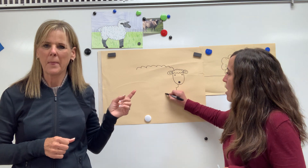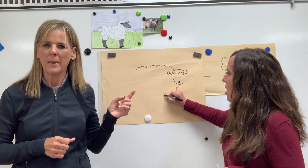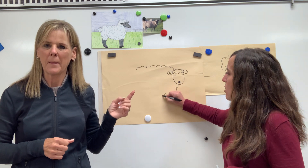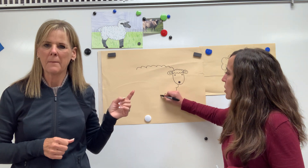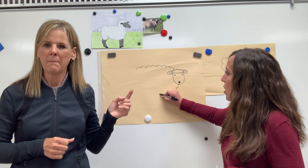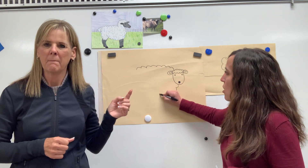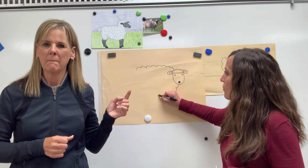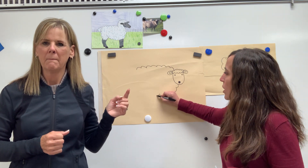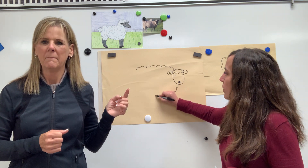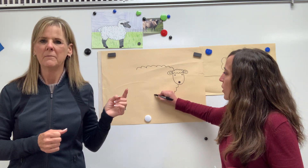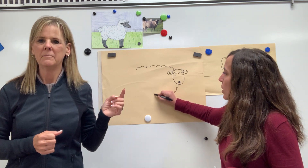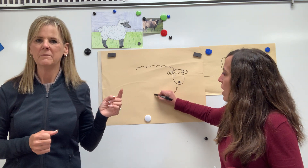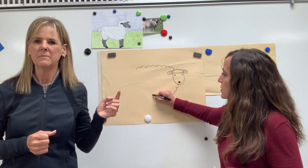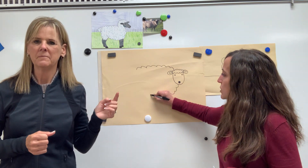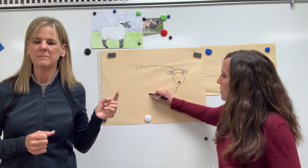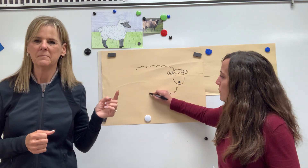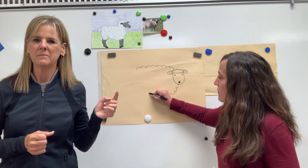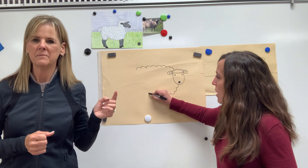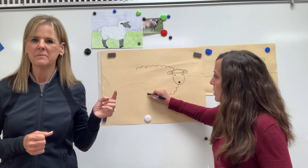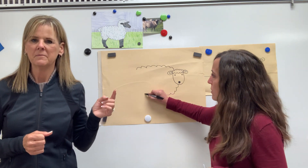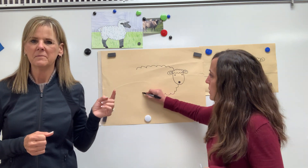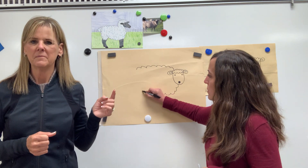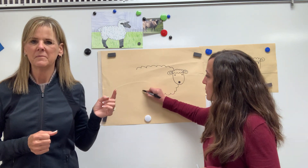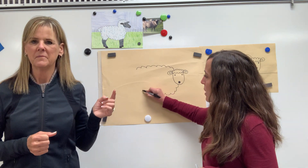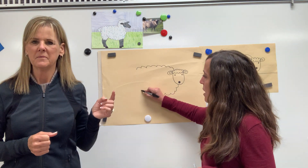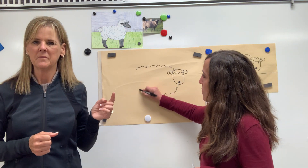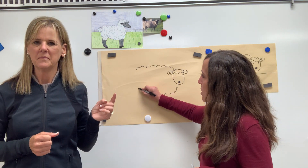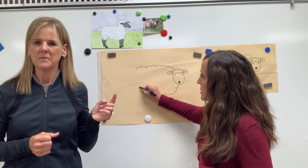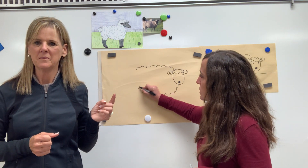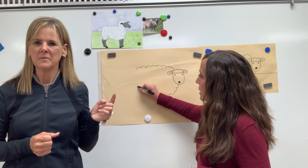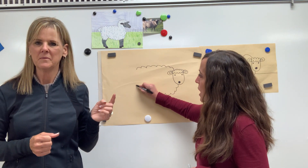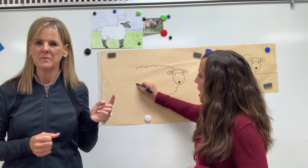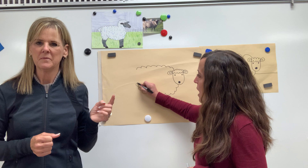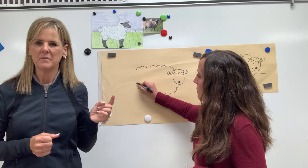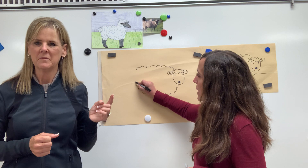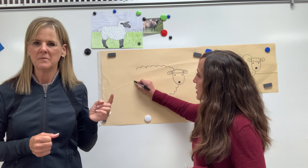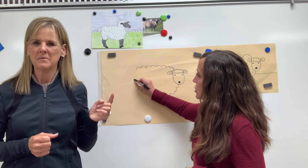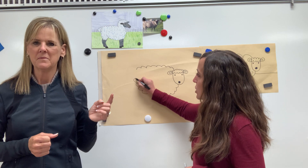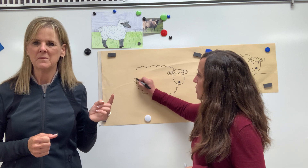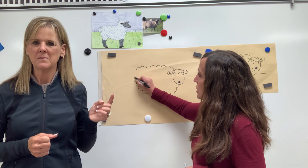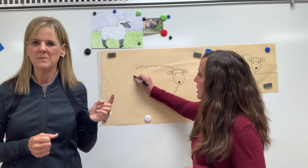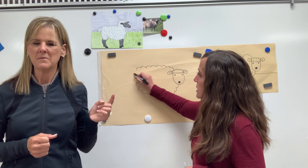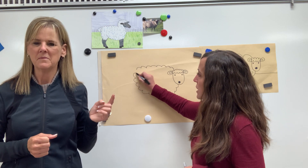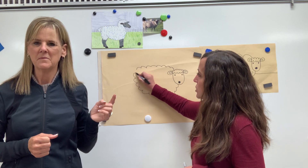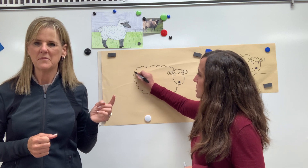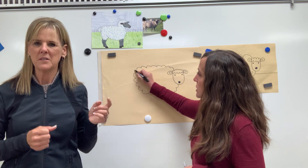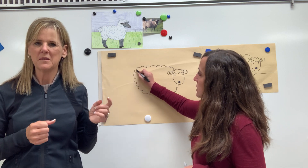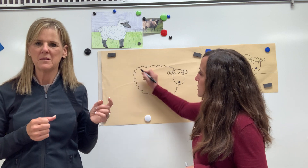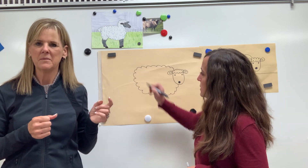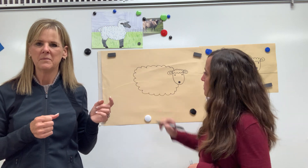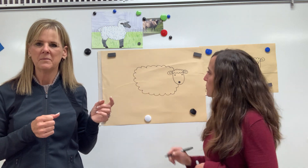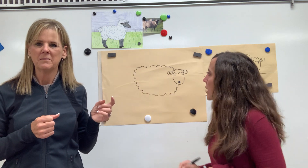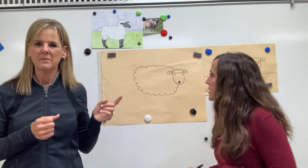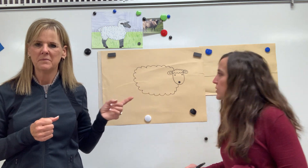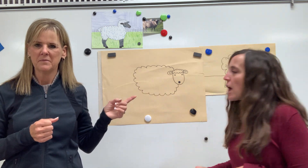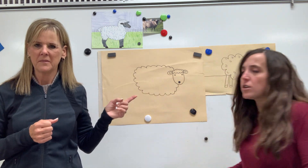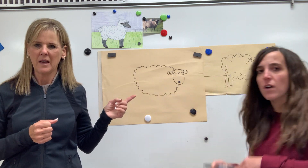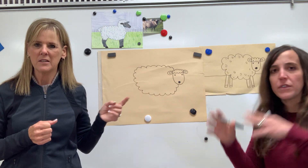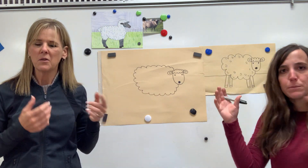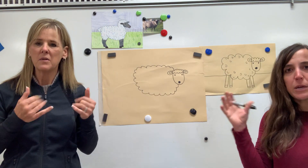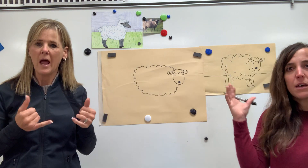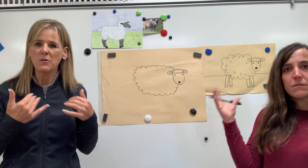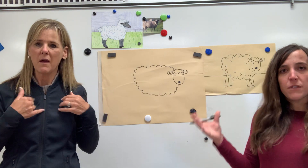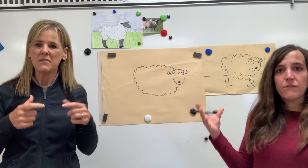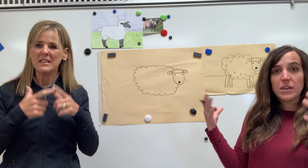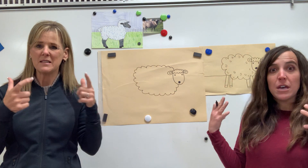it down and over, and look, I'm just going to follow it with my eyeballs and make sure that it touches. Okay, so now you've